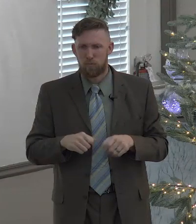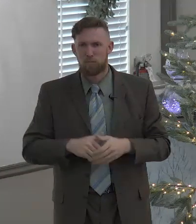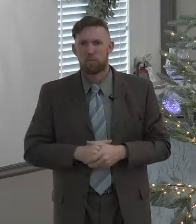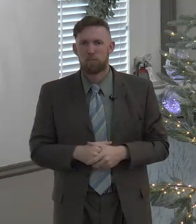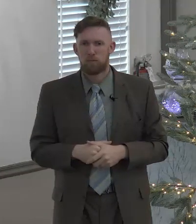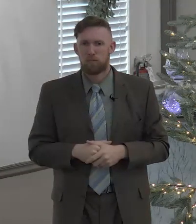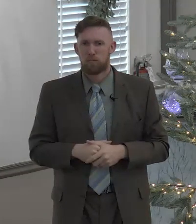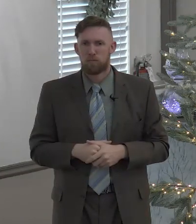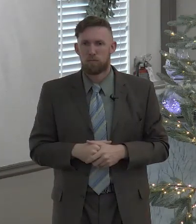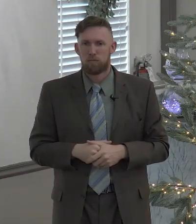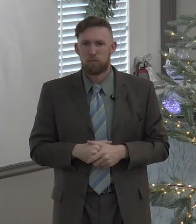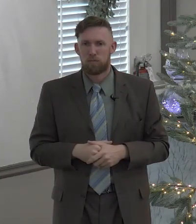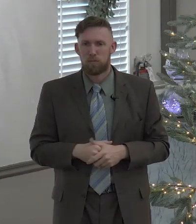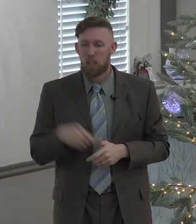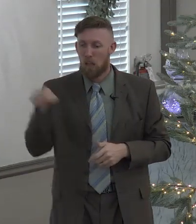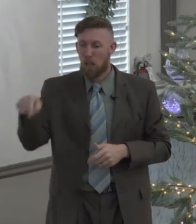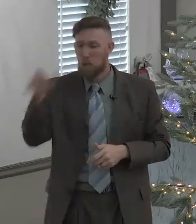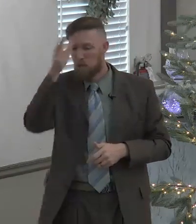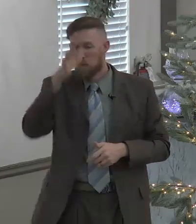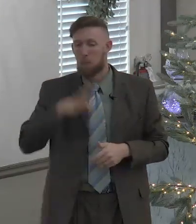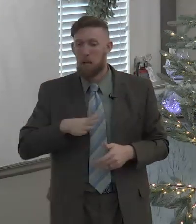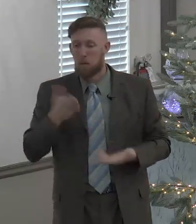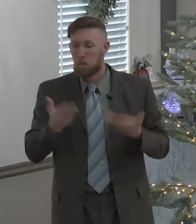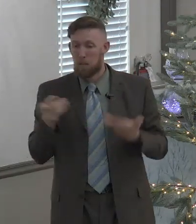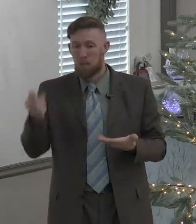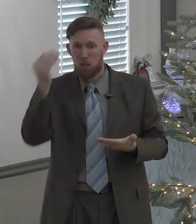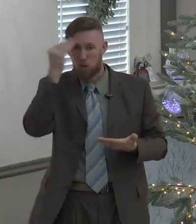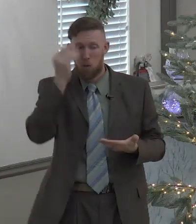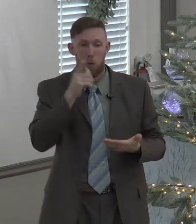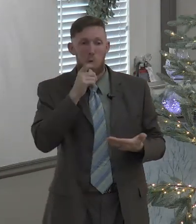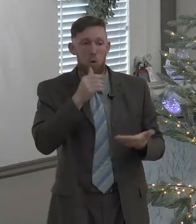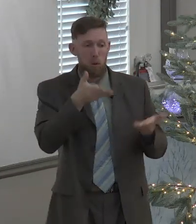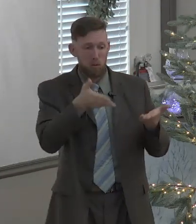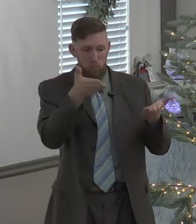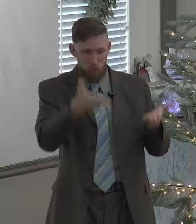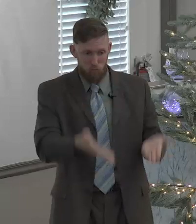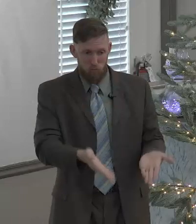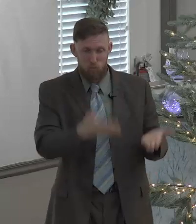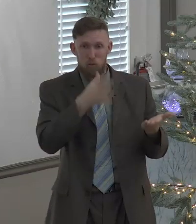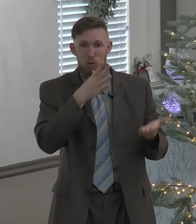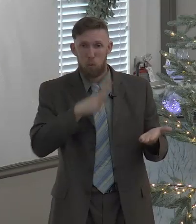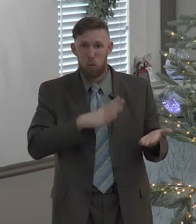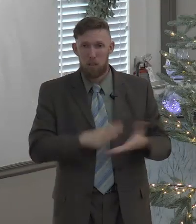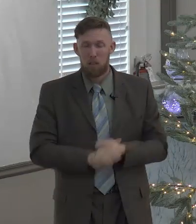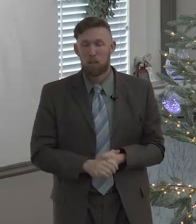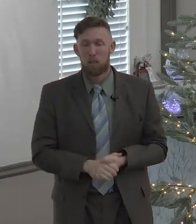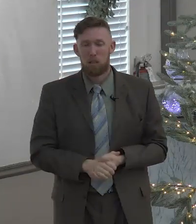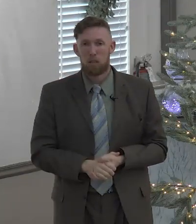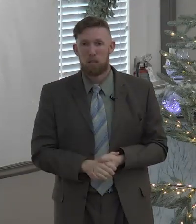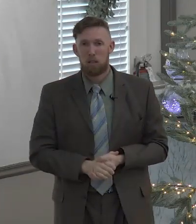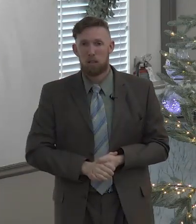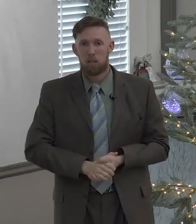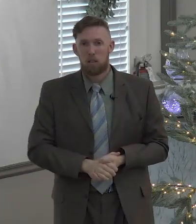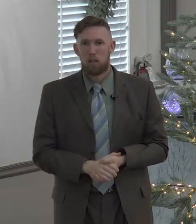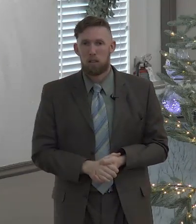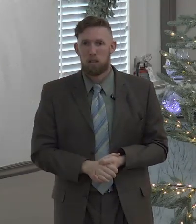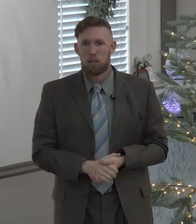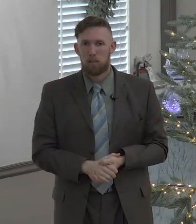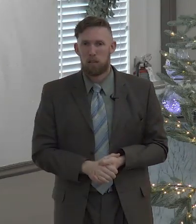You know, it's entirely possible. I want to put this in your mind. It's entirely possible that Jairus knew this